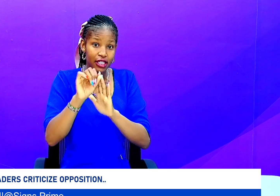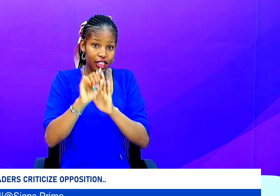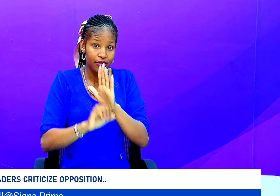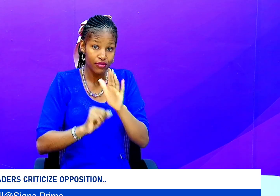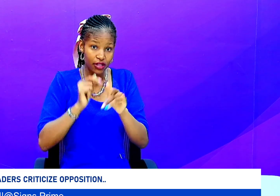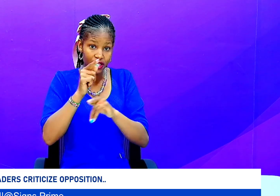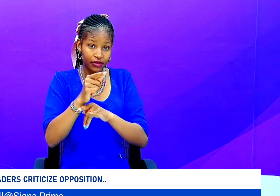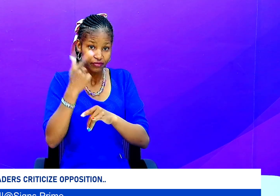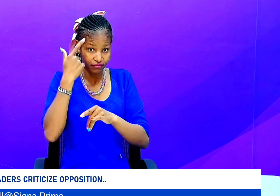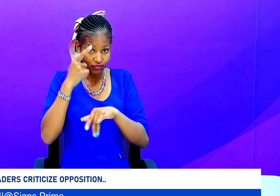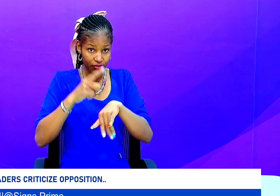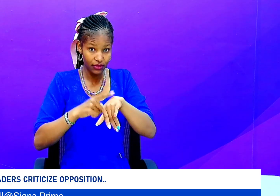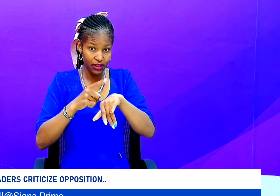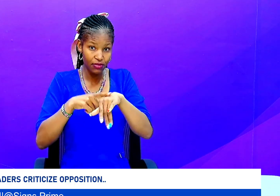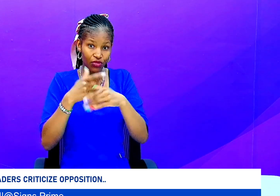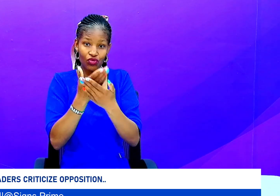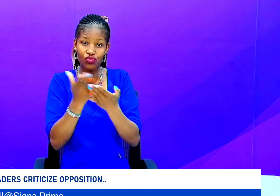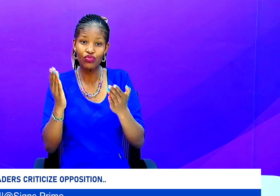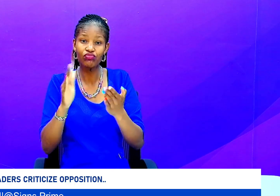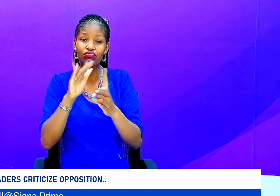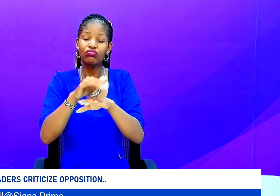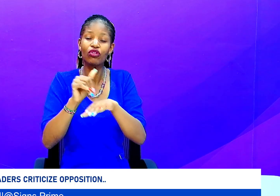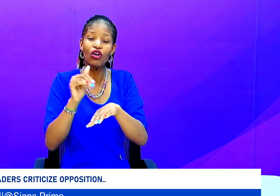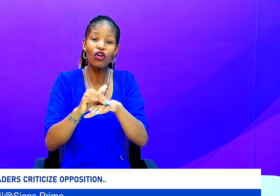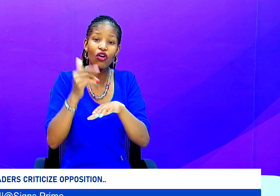to discredit their leadership.